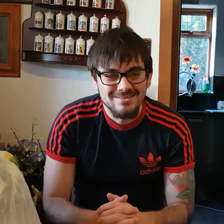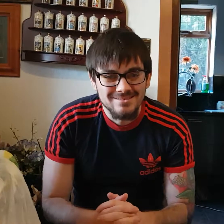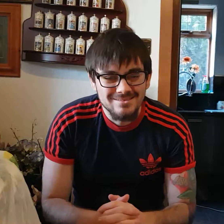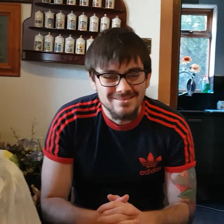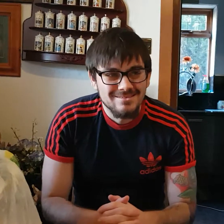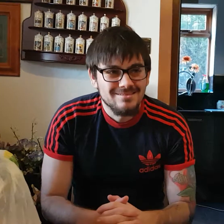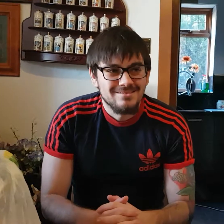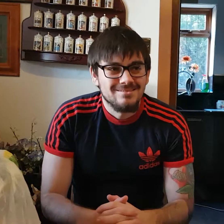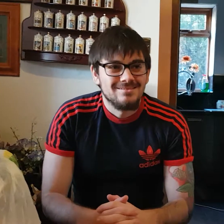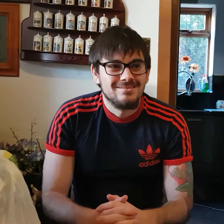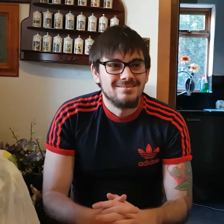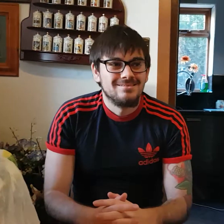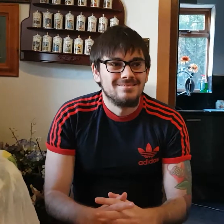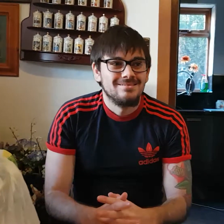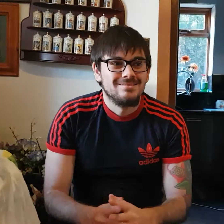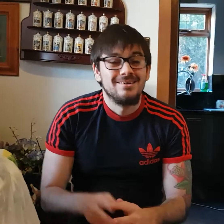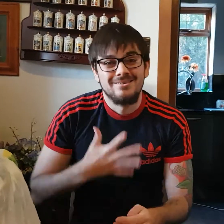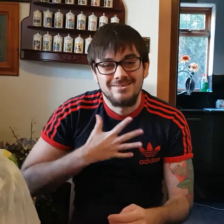can find a new lady friend.